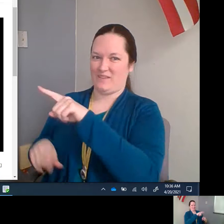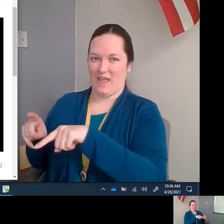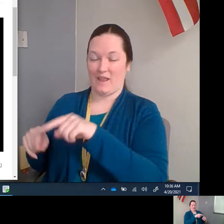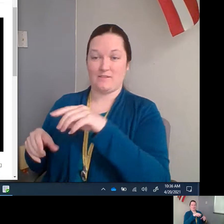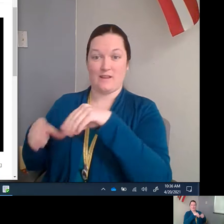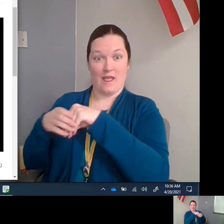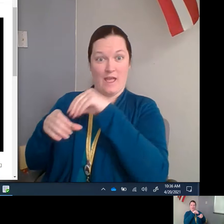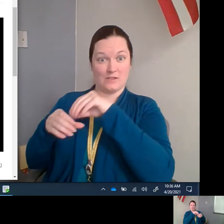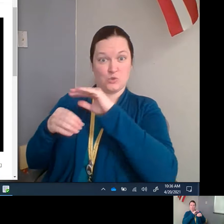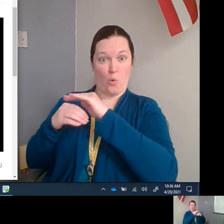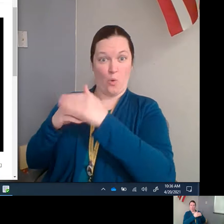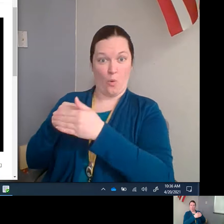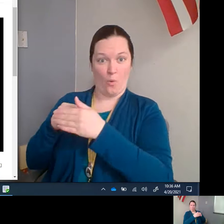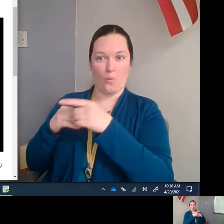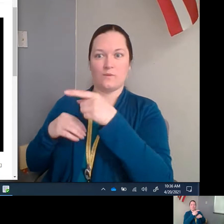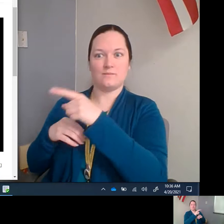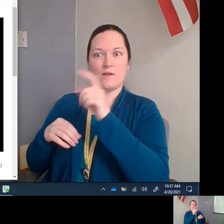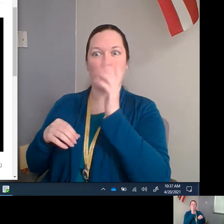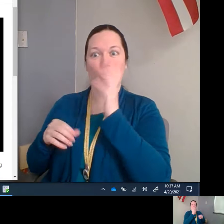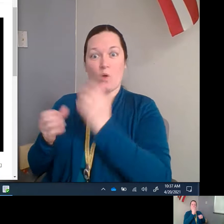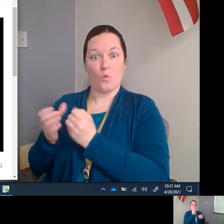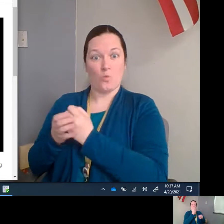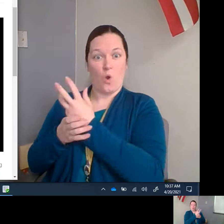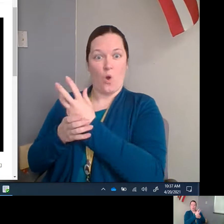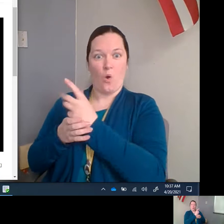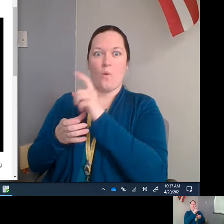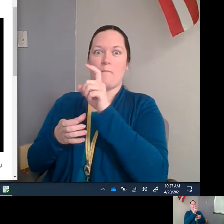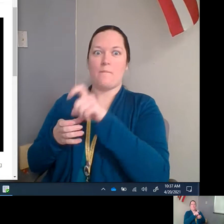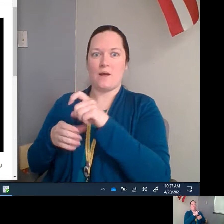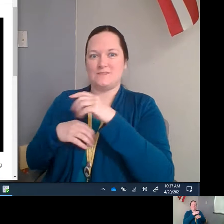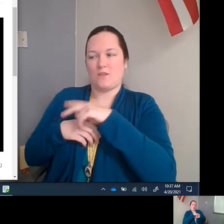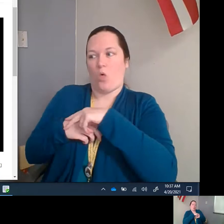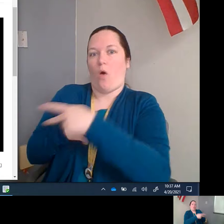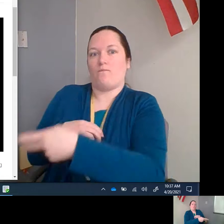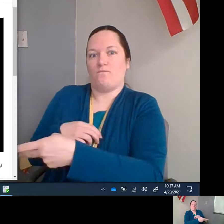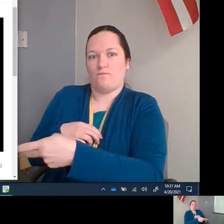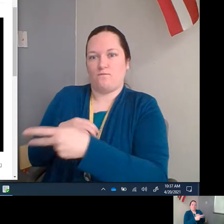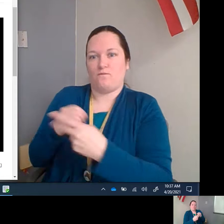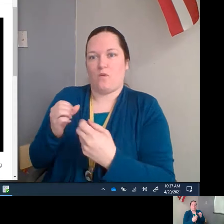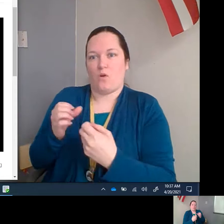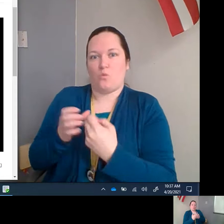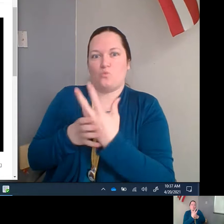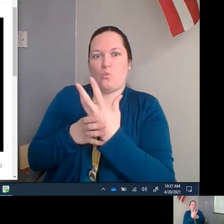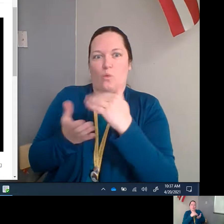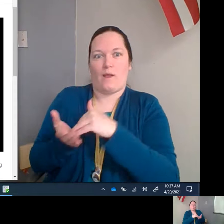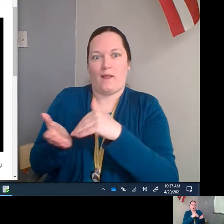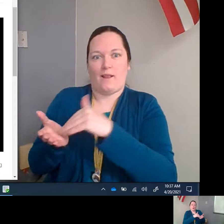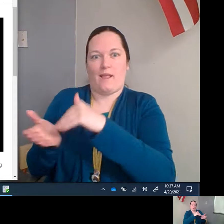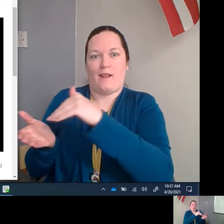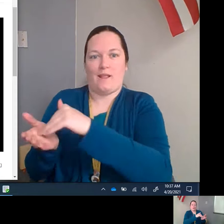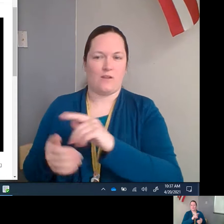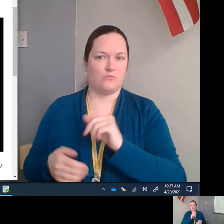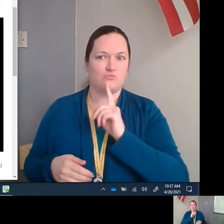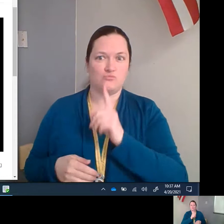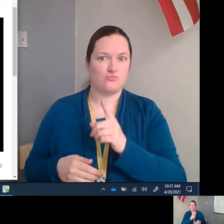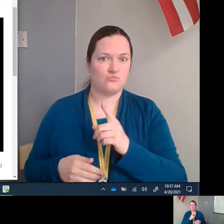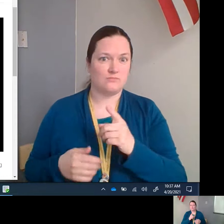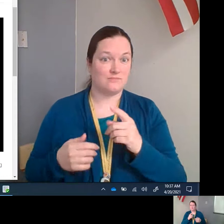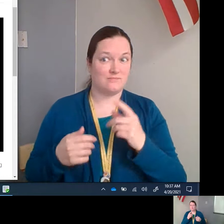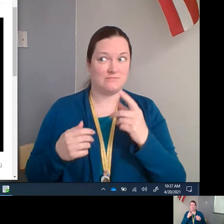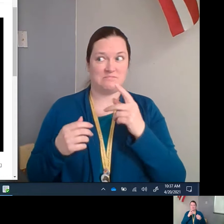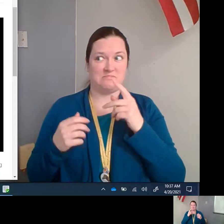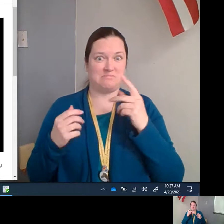is that as you grow, you're going to quickly outgrow your skeleton, so you'll have to mold. I don't want to say either of these is better because insects rule